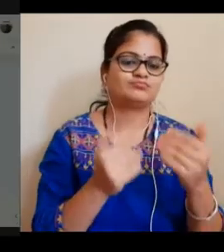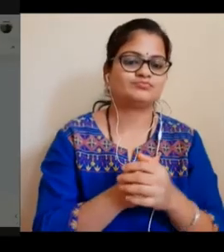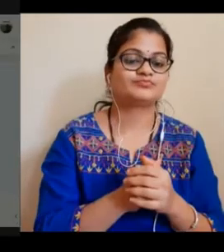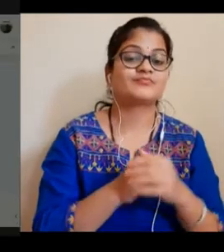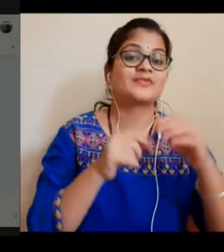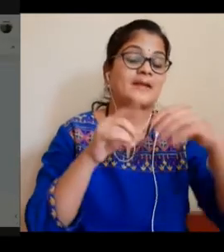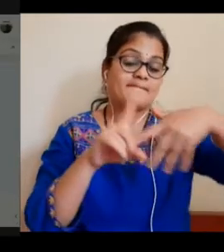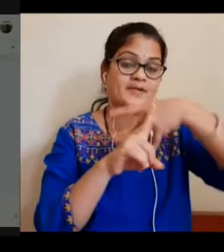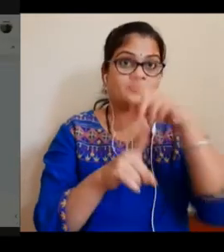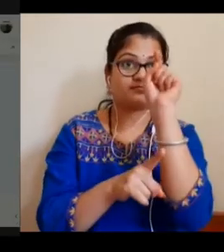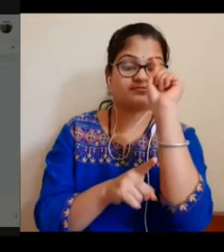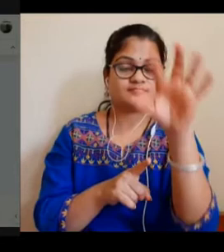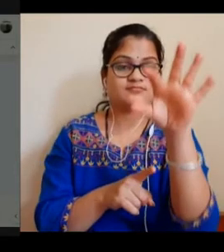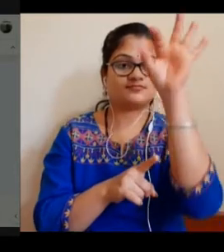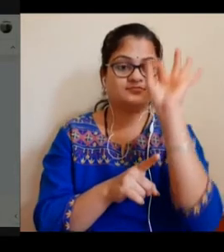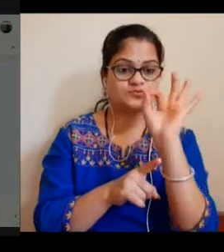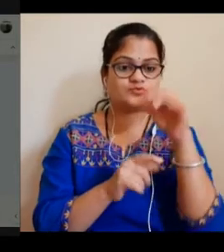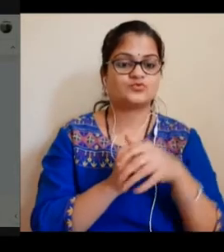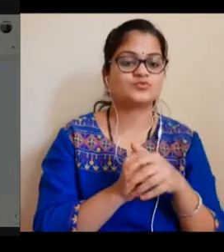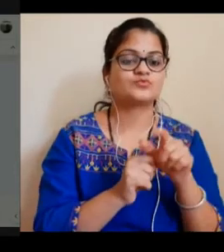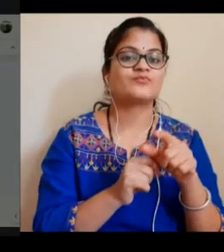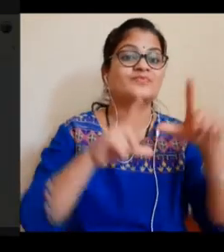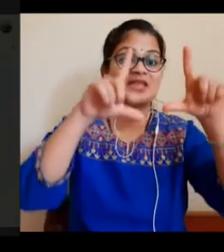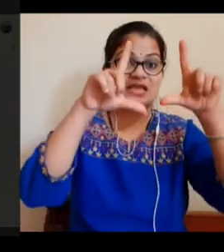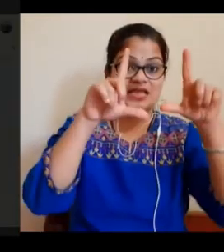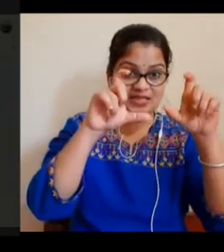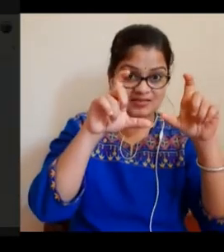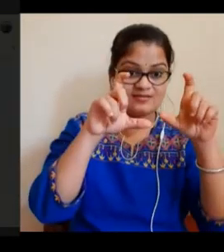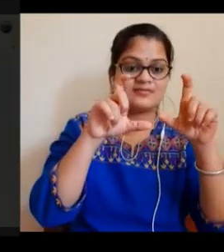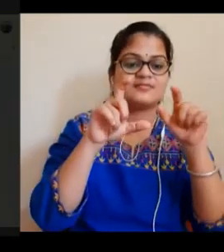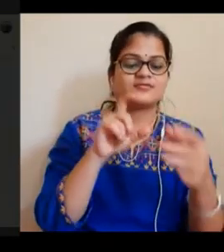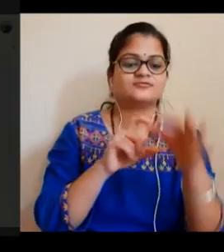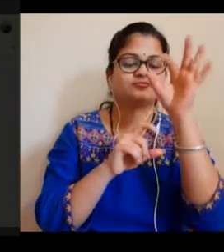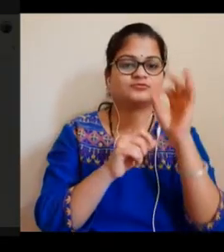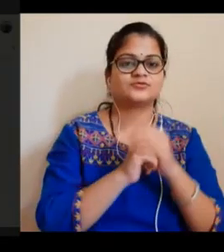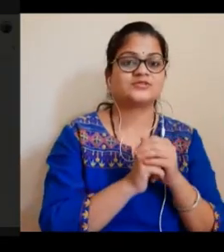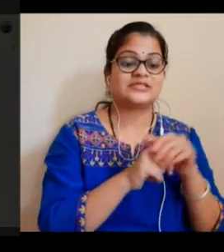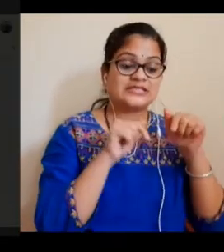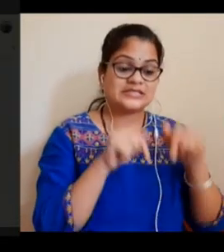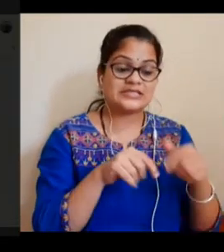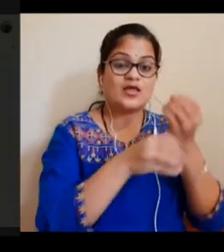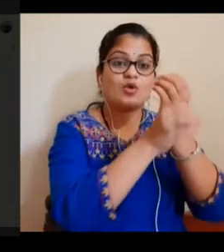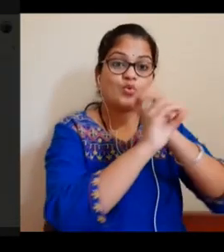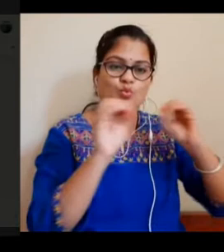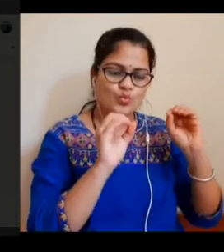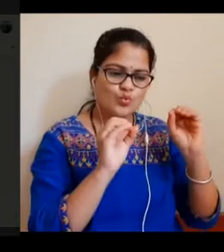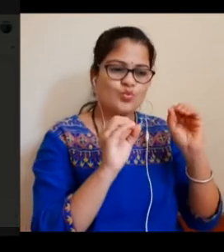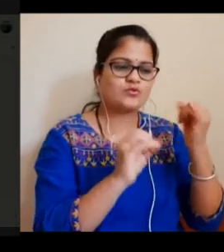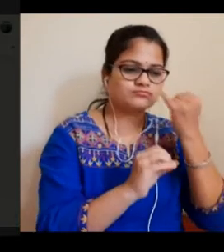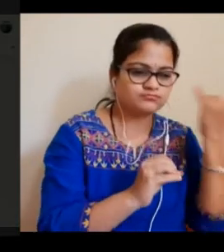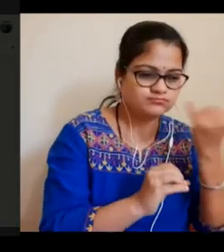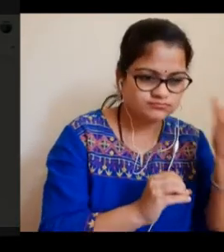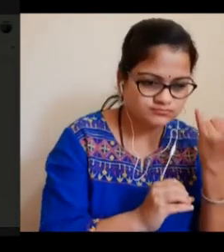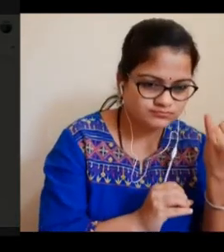you have to click on background, and then you can here you have choose image. So I'm going to choose an image. I'm going to Google search